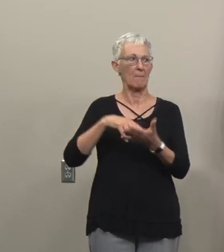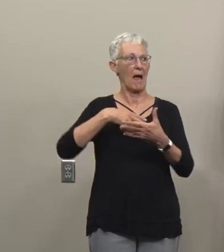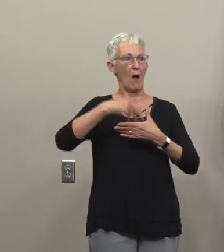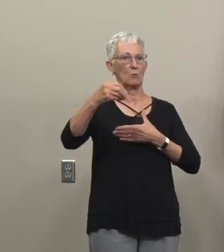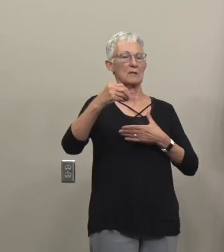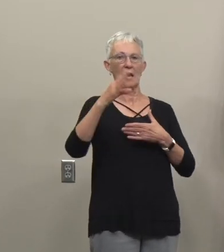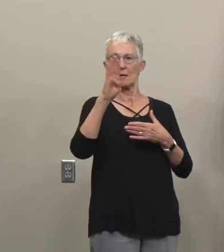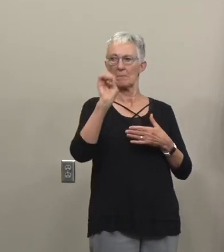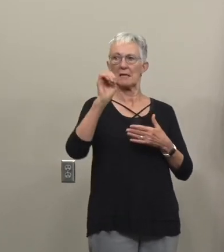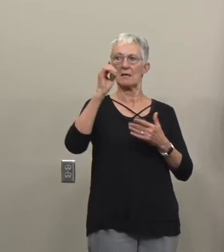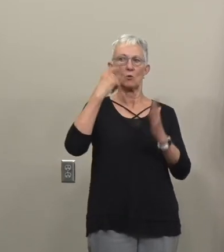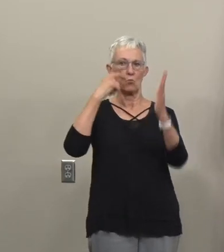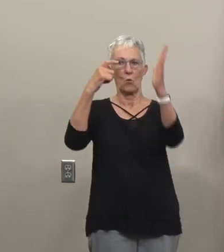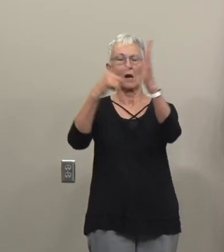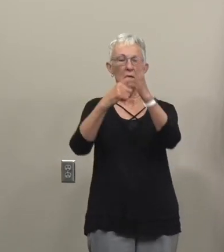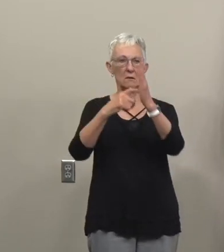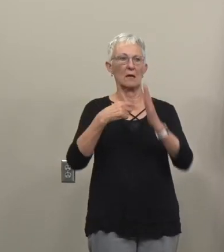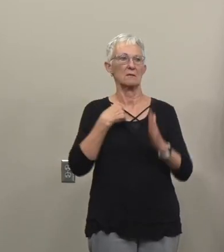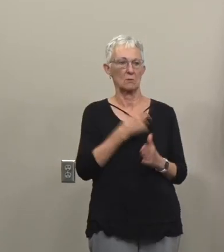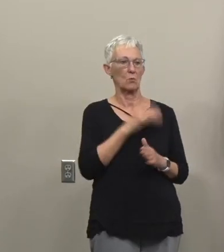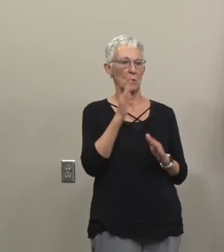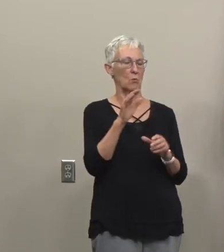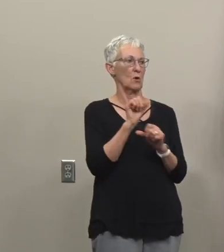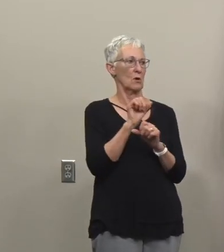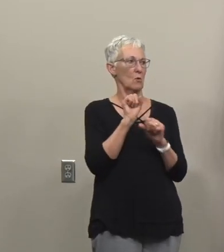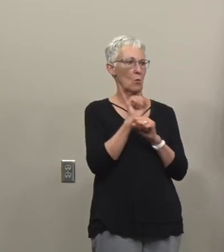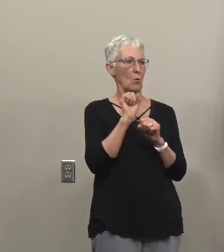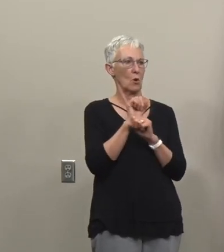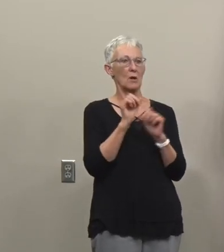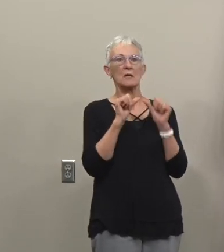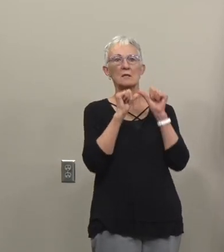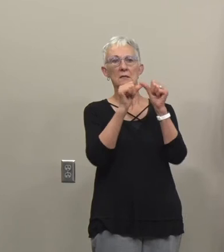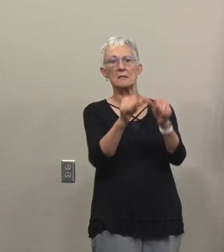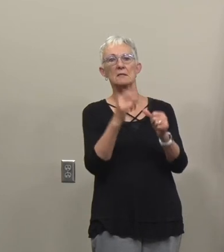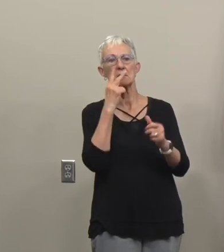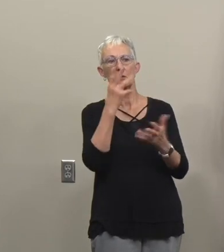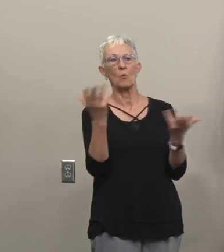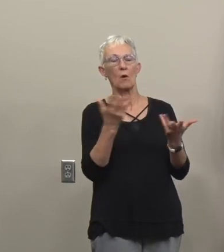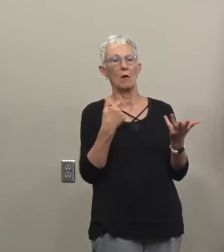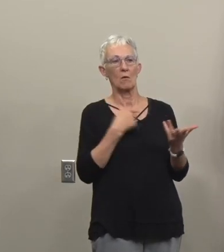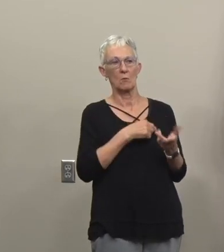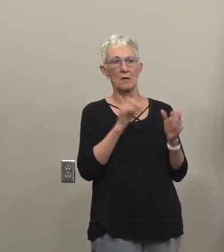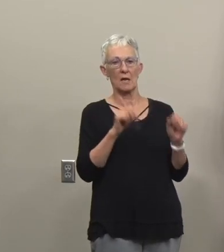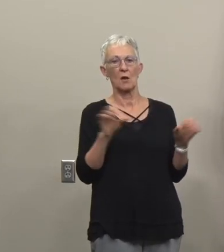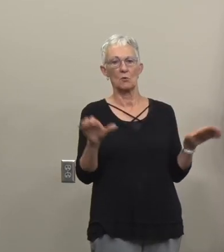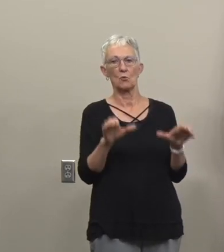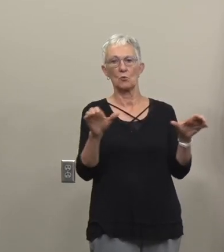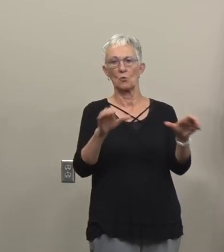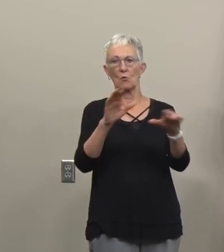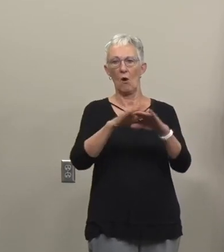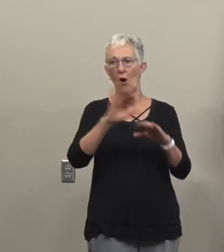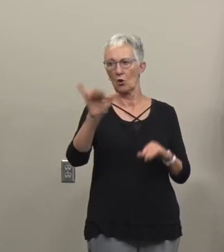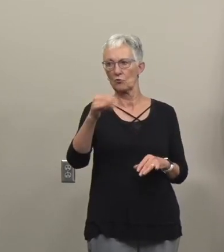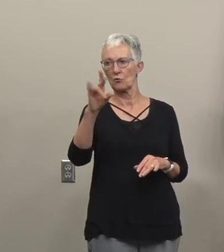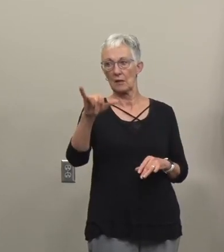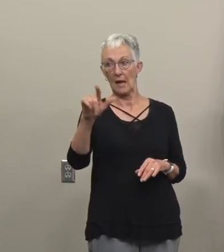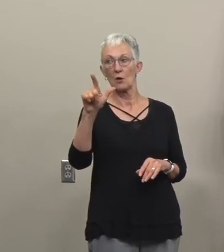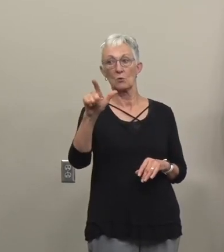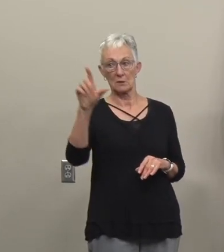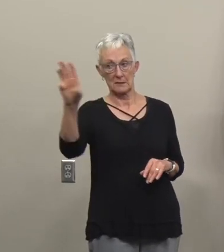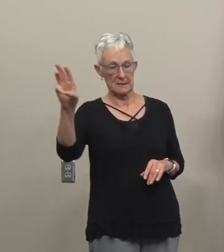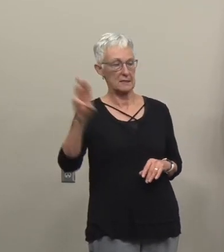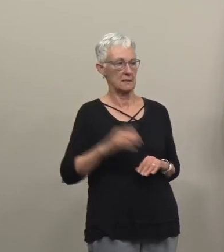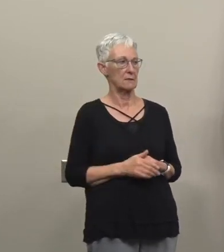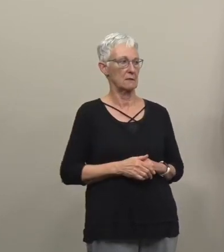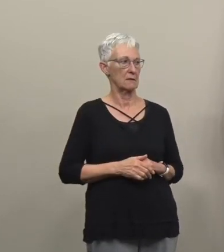July 26th to see what in fact we're going to be able to put together based on current conditions at that time. But know that on